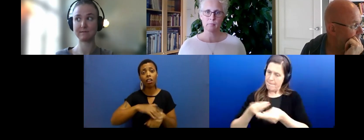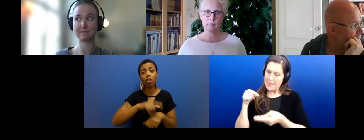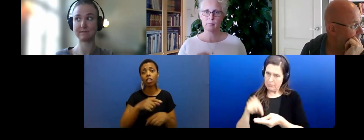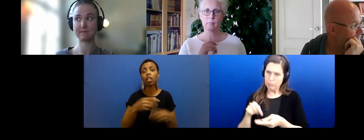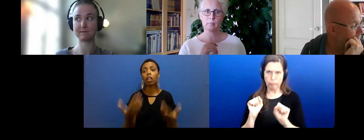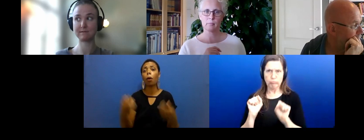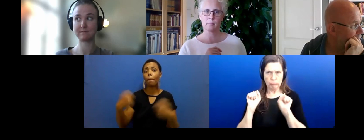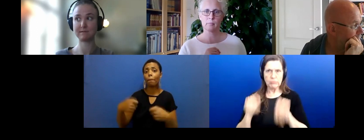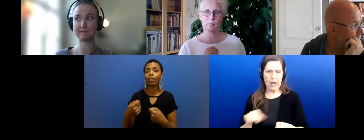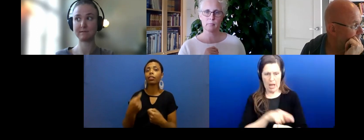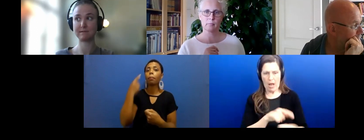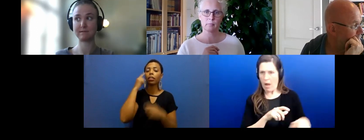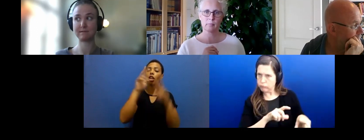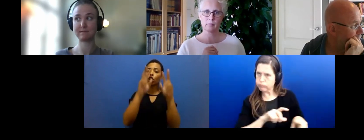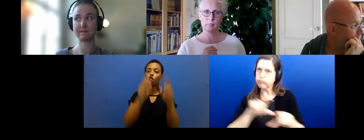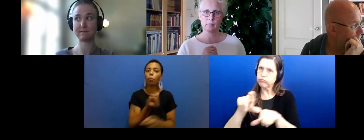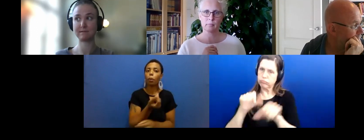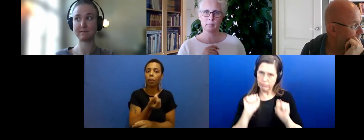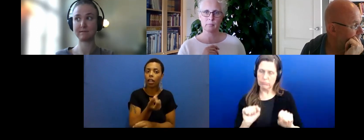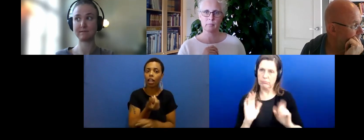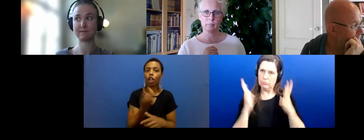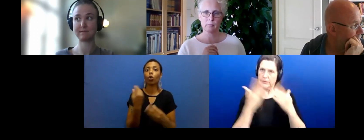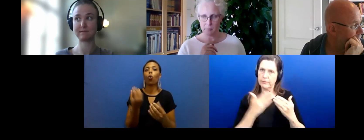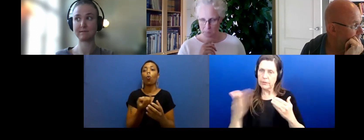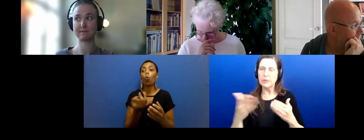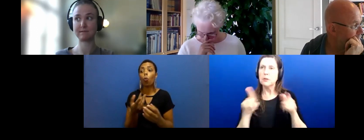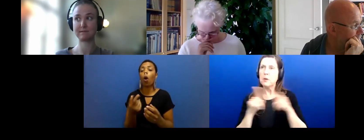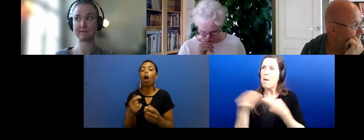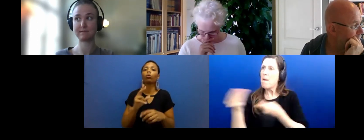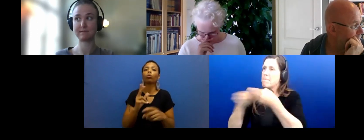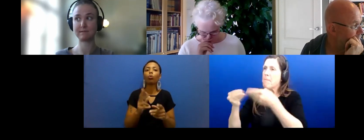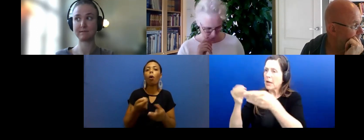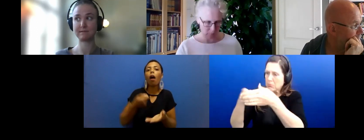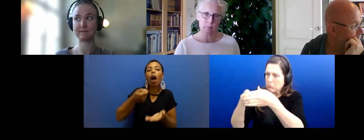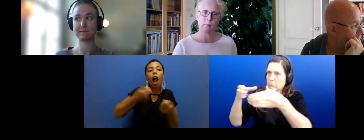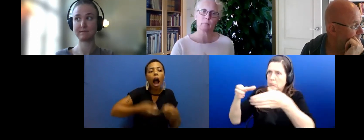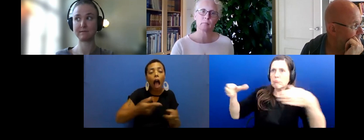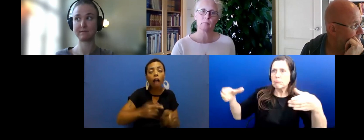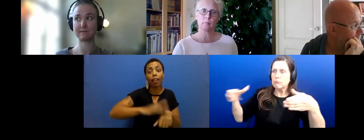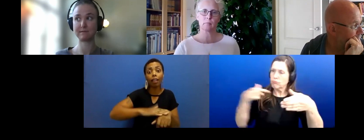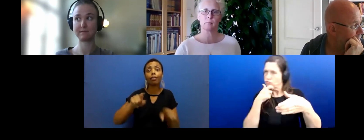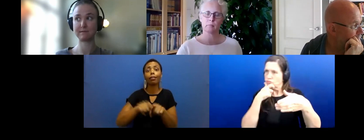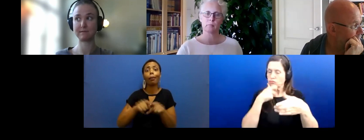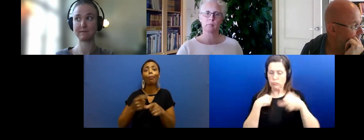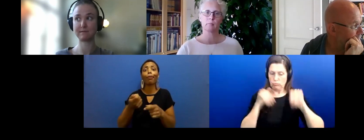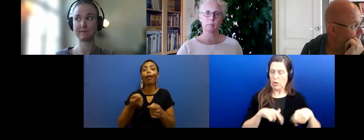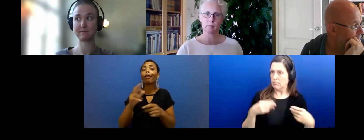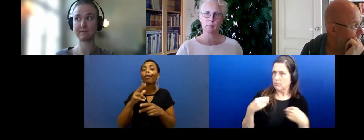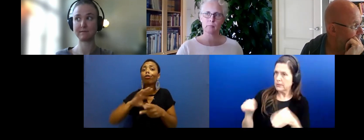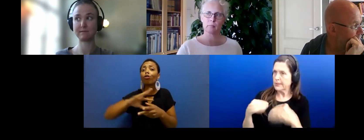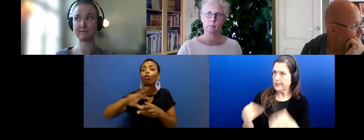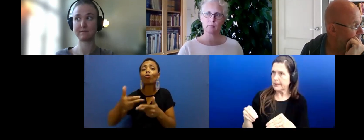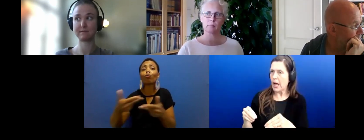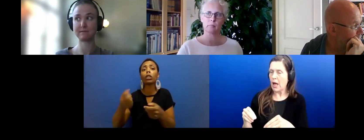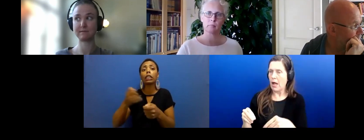price point, with the cost, with the margins, with the size of the market. And we evaluate all this. And at the end, if it makes